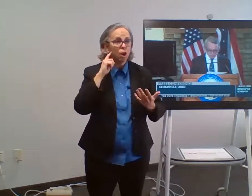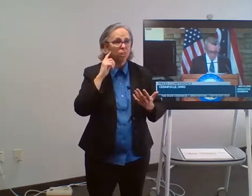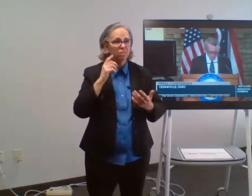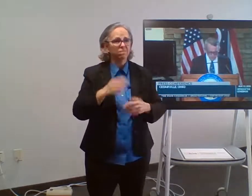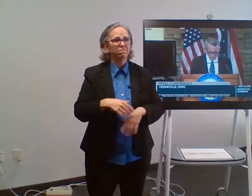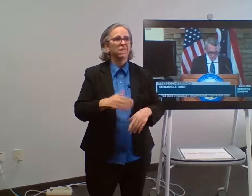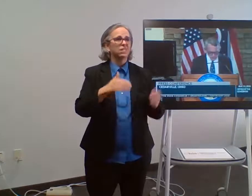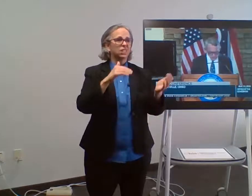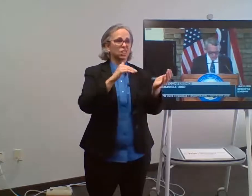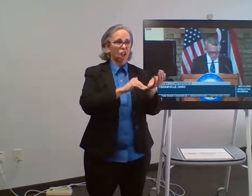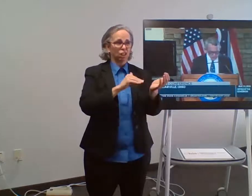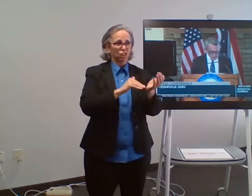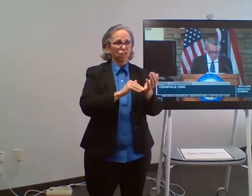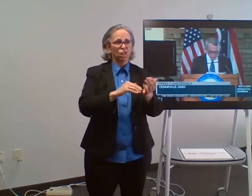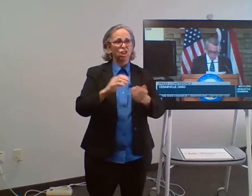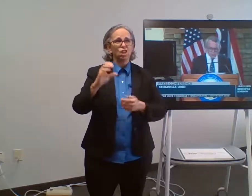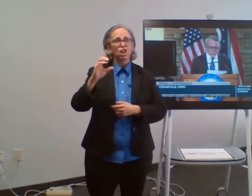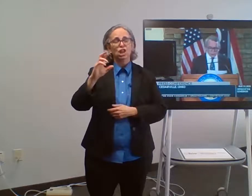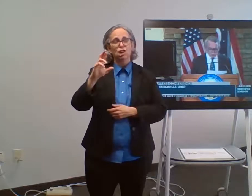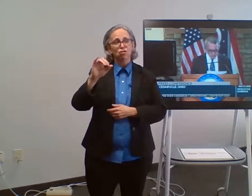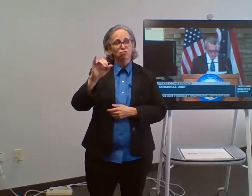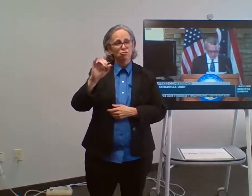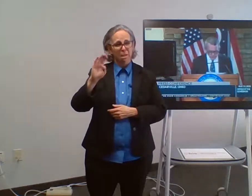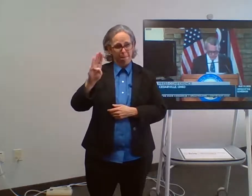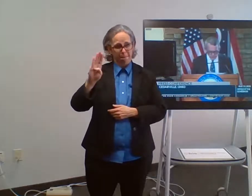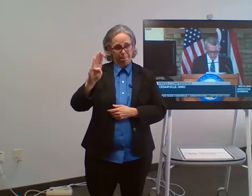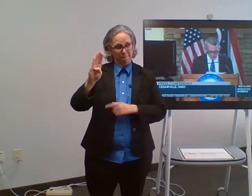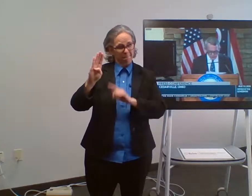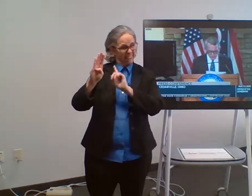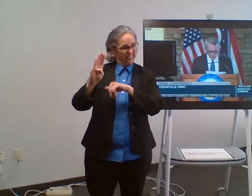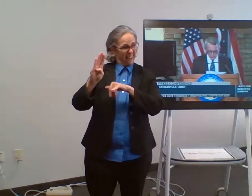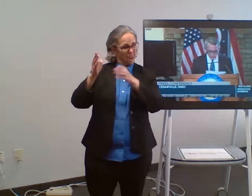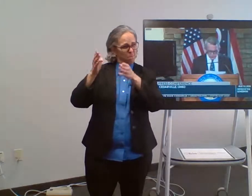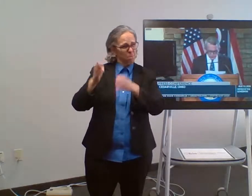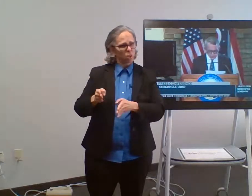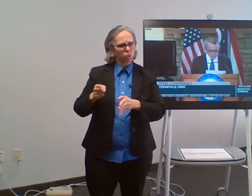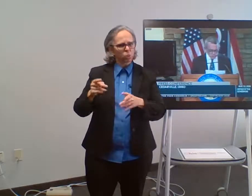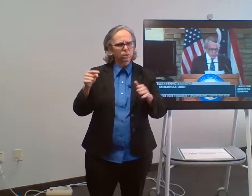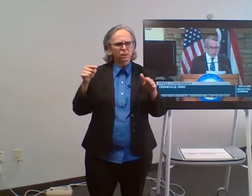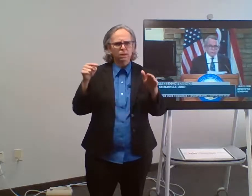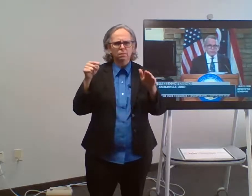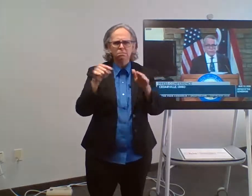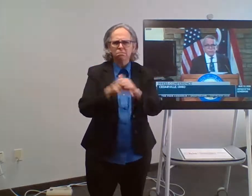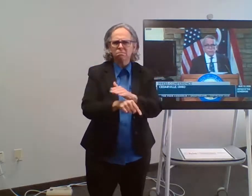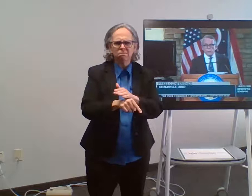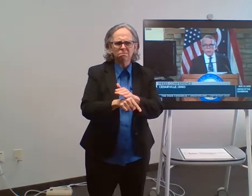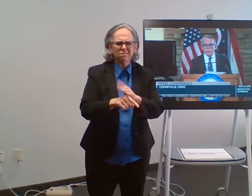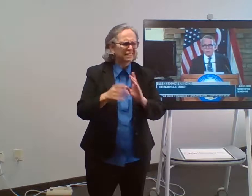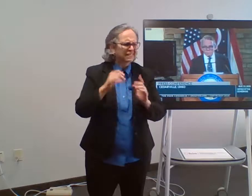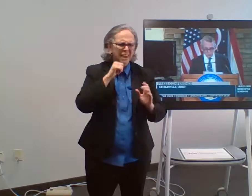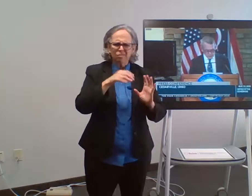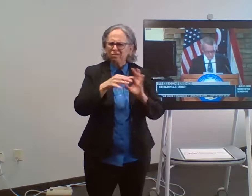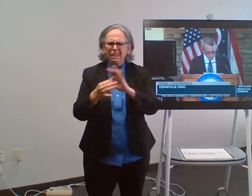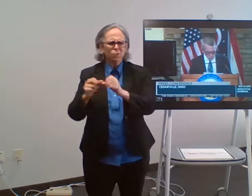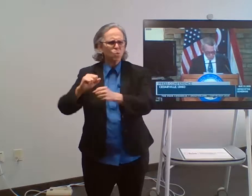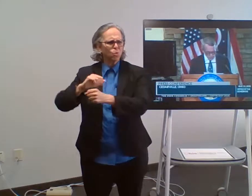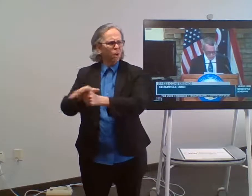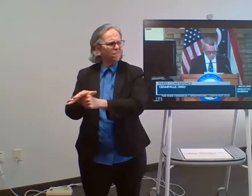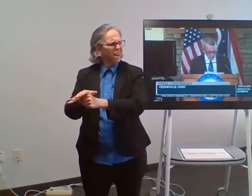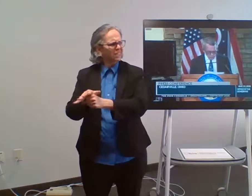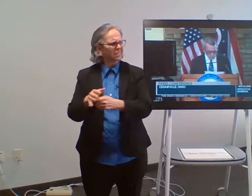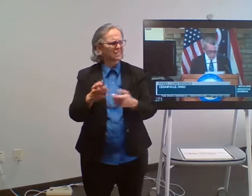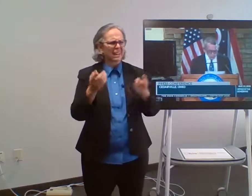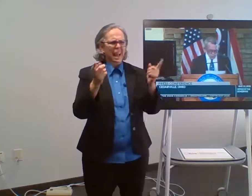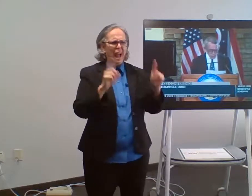killed. The incident is unrelated to COVID and is under investigation by the Lakewood, Ohio Police Department.